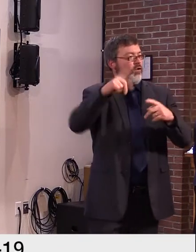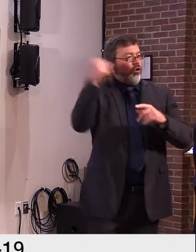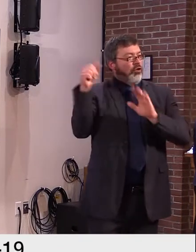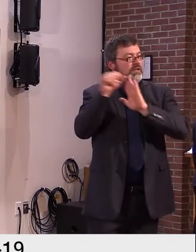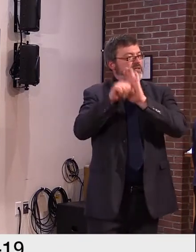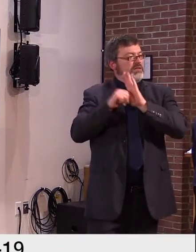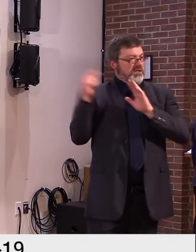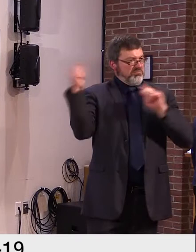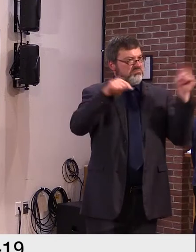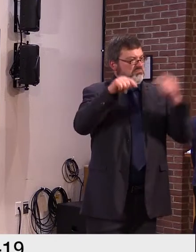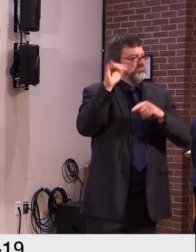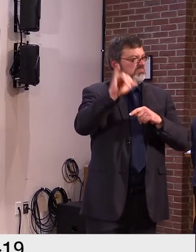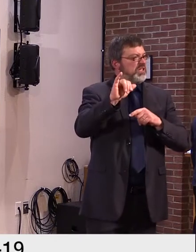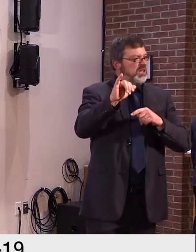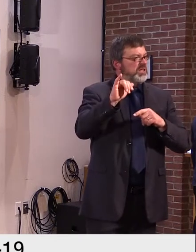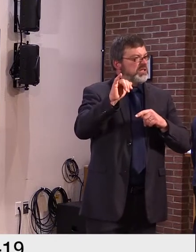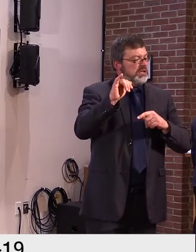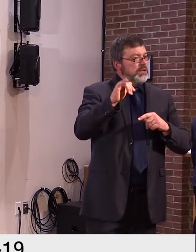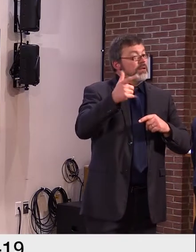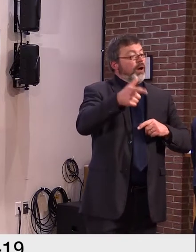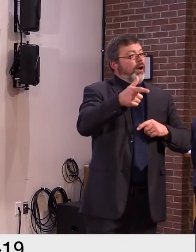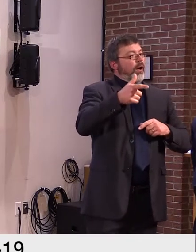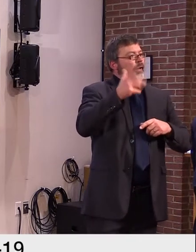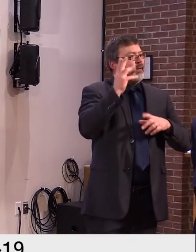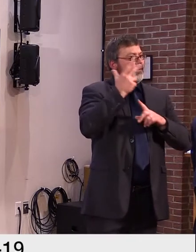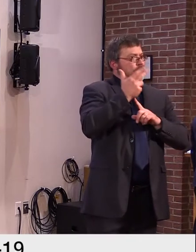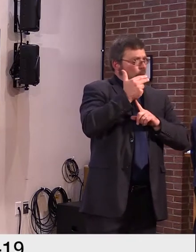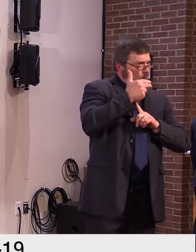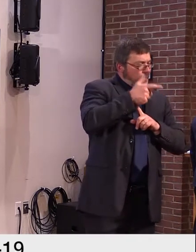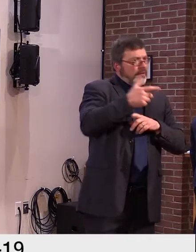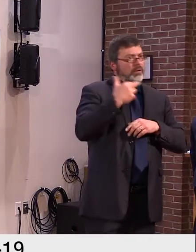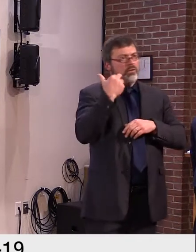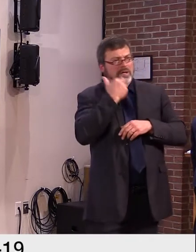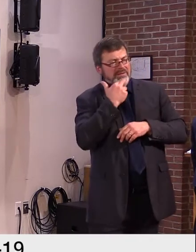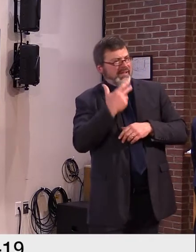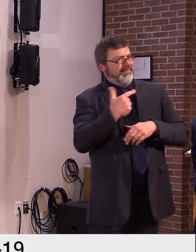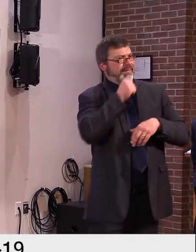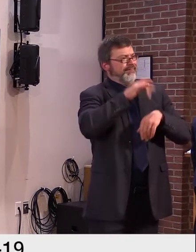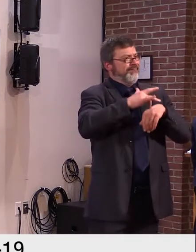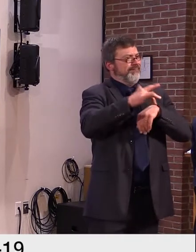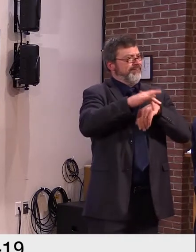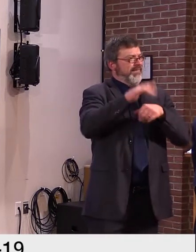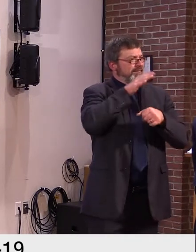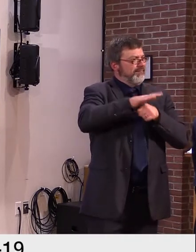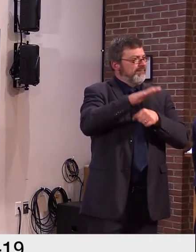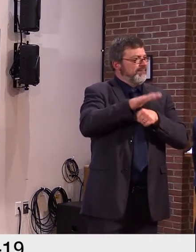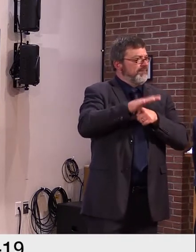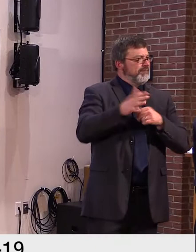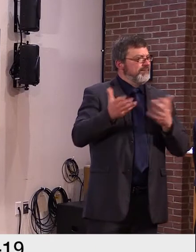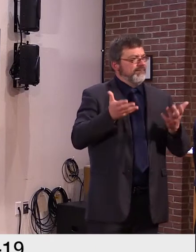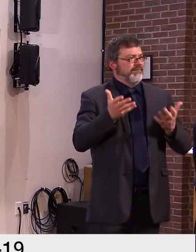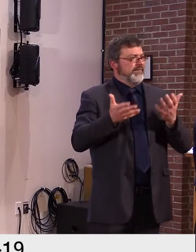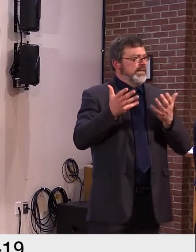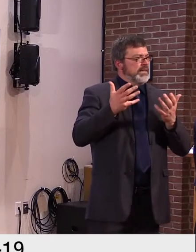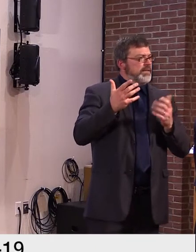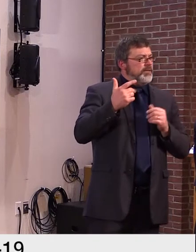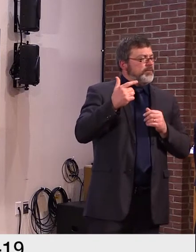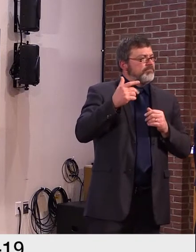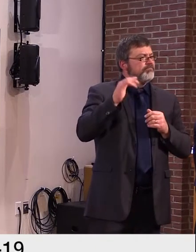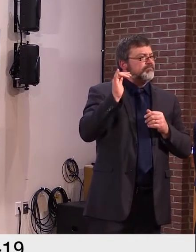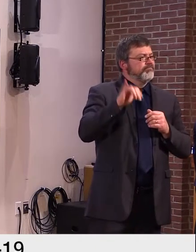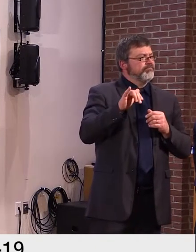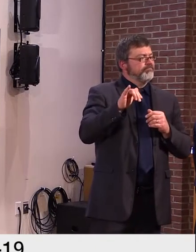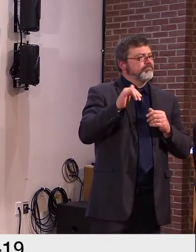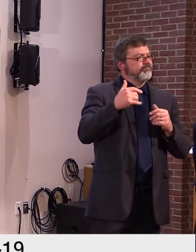need of business, how closely is the state monitoring people that might come in